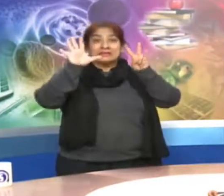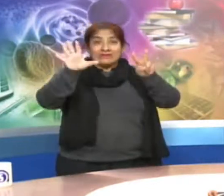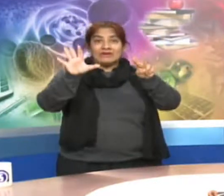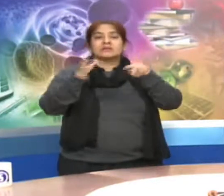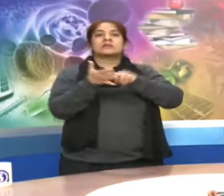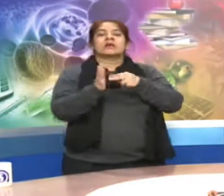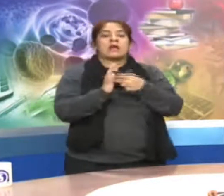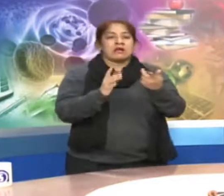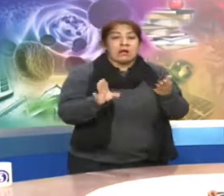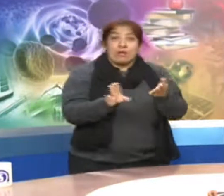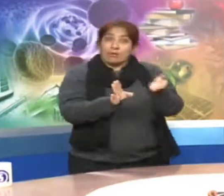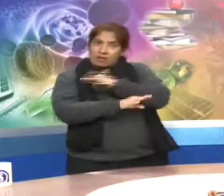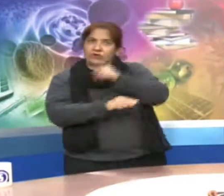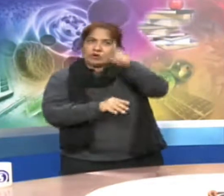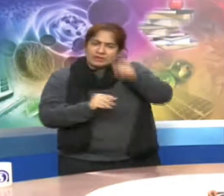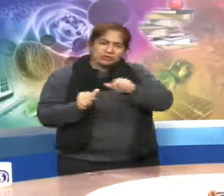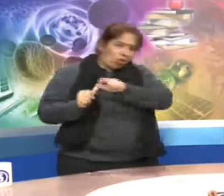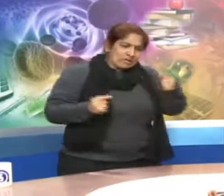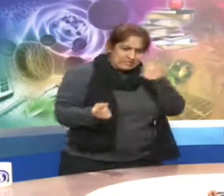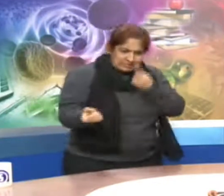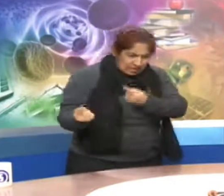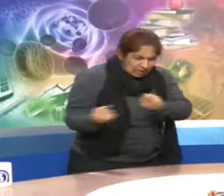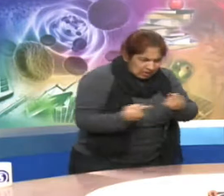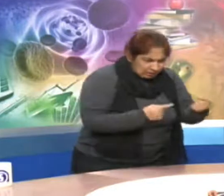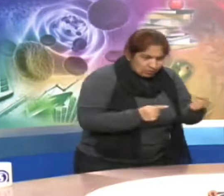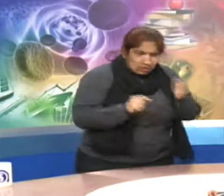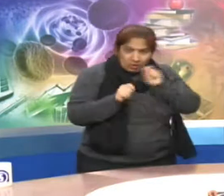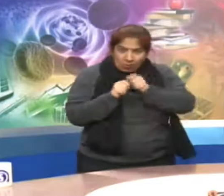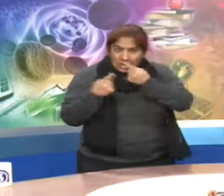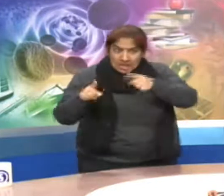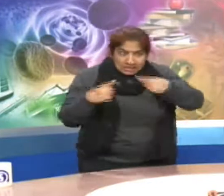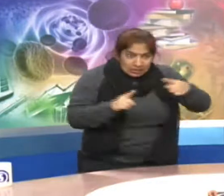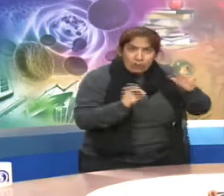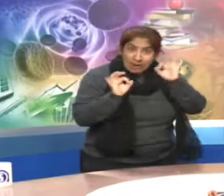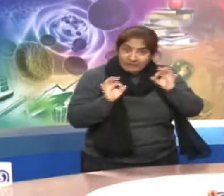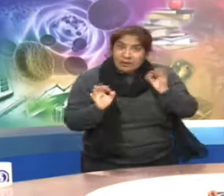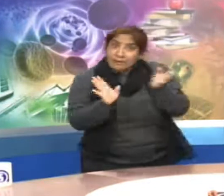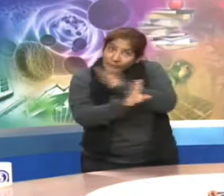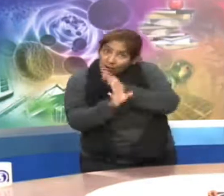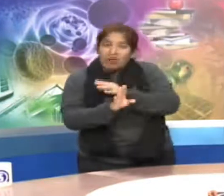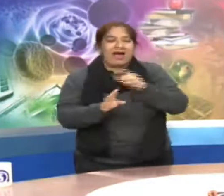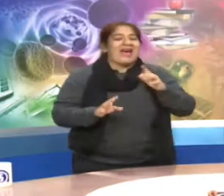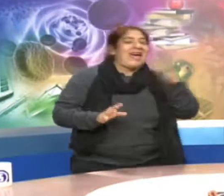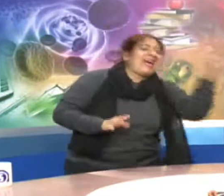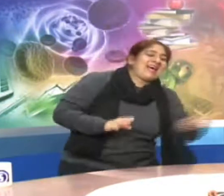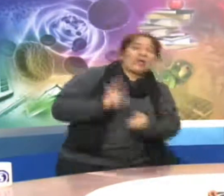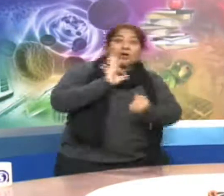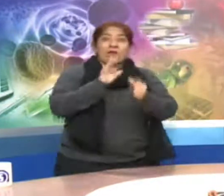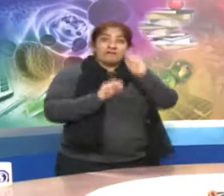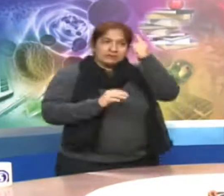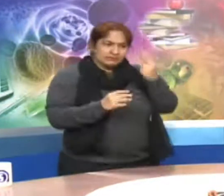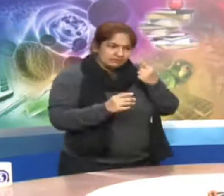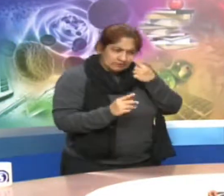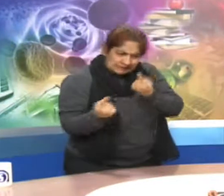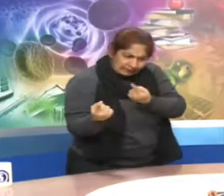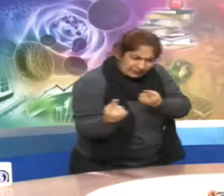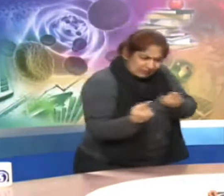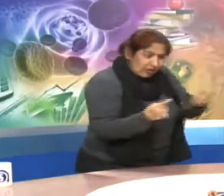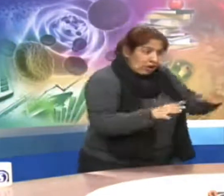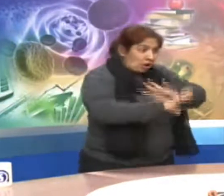7th is inspect variety of goods before choosing. Just don't buy like